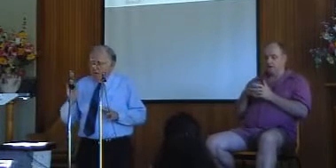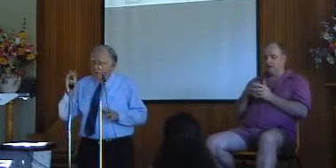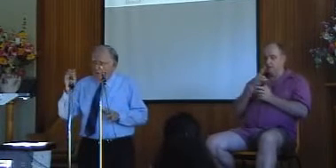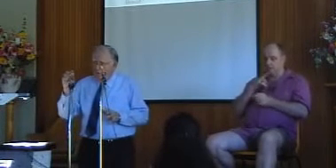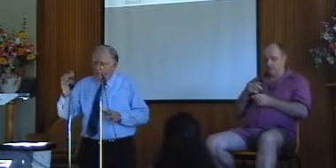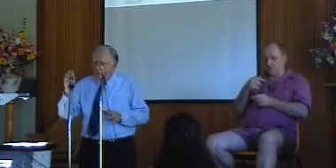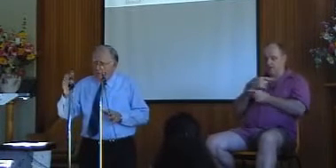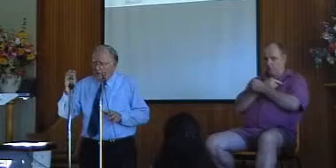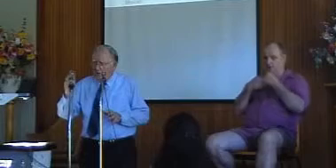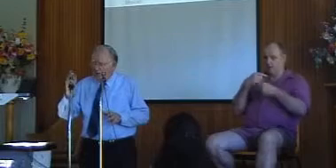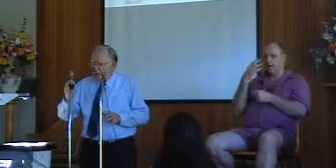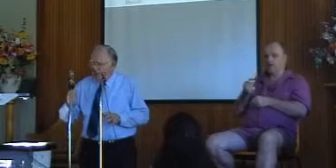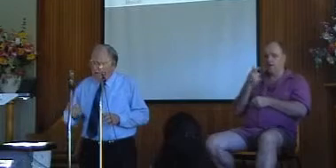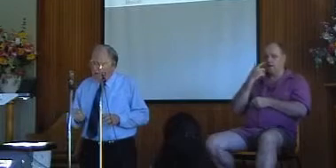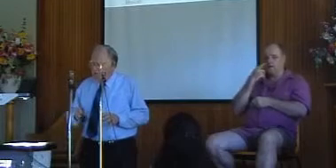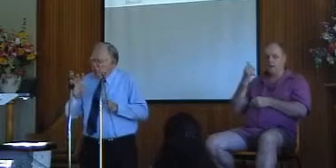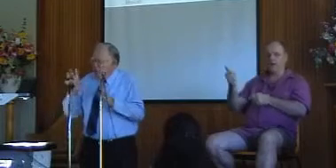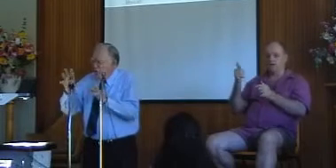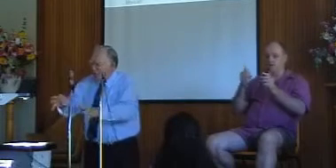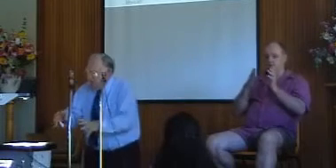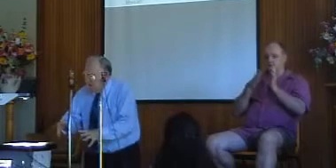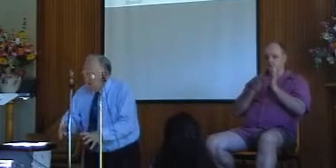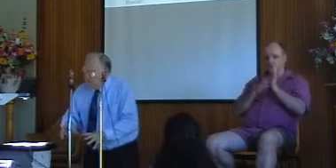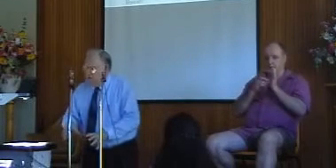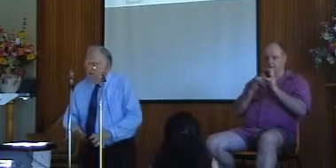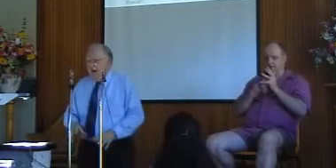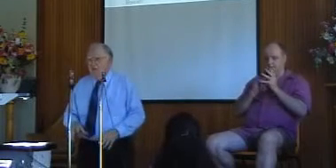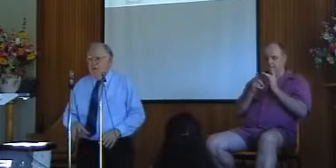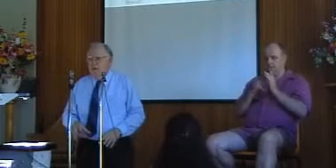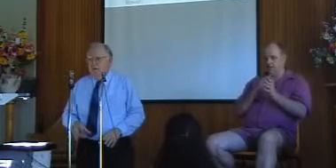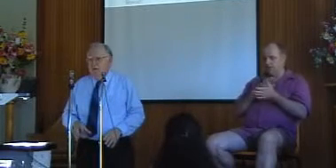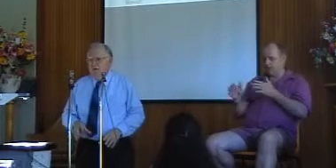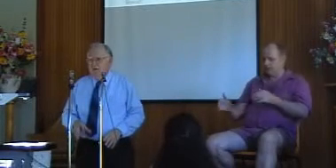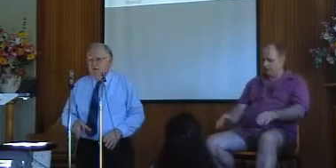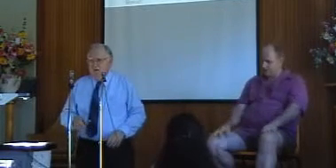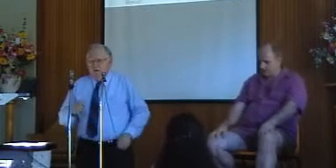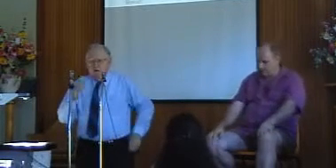wall, what would you have discovered? What sort of questions would you have asked?